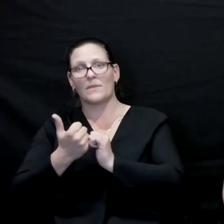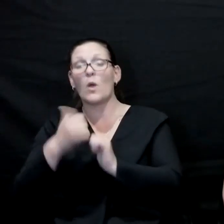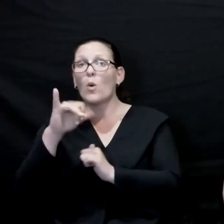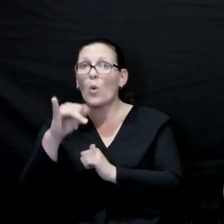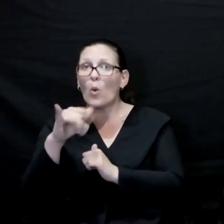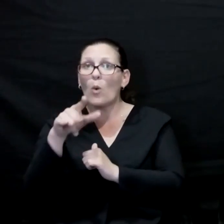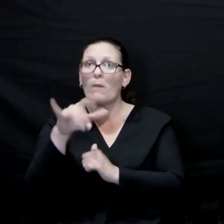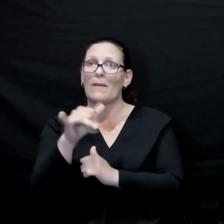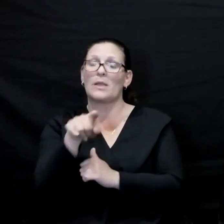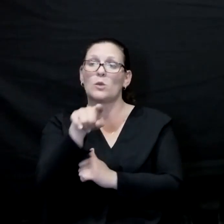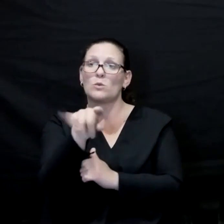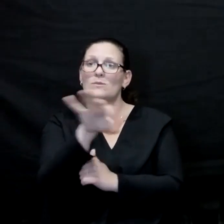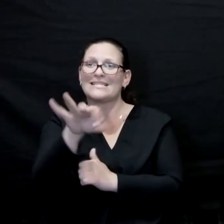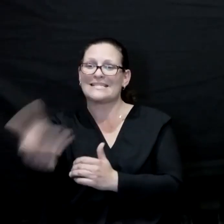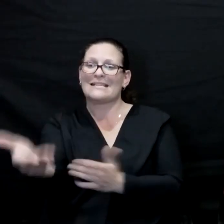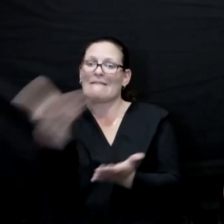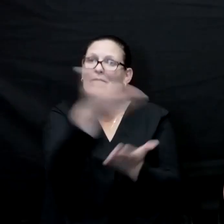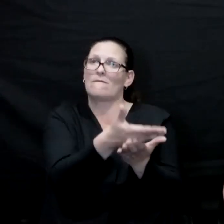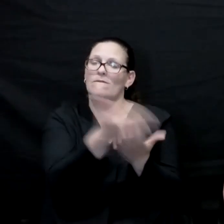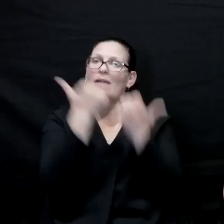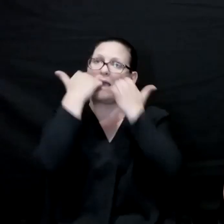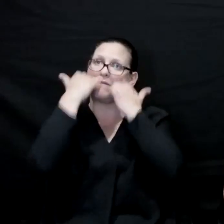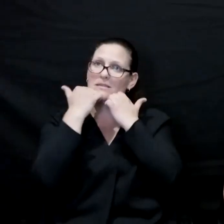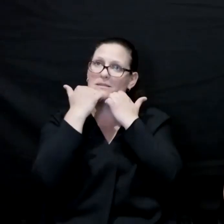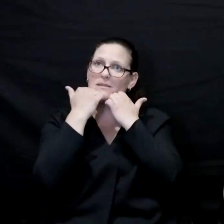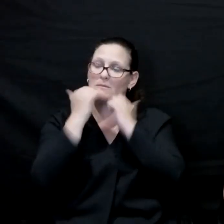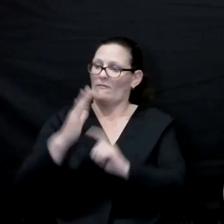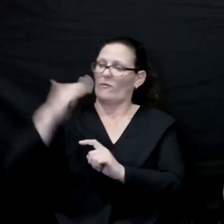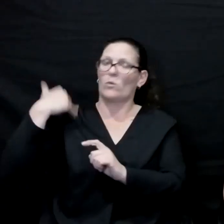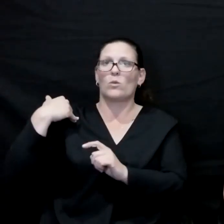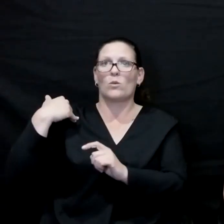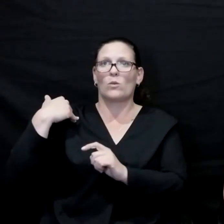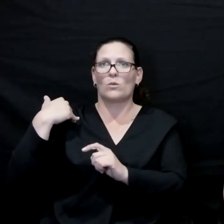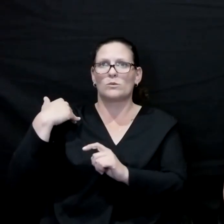up the need for this support.